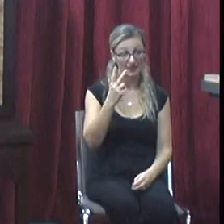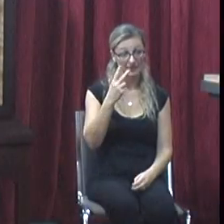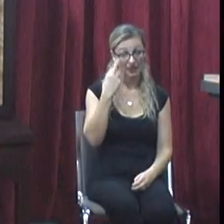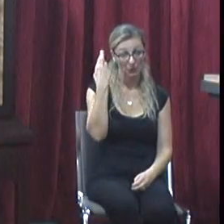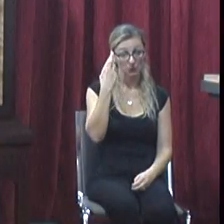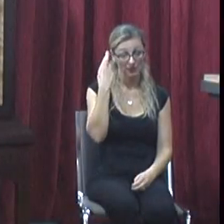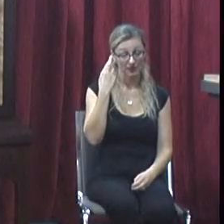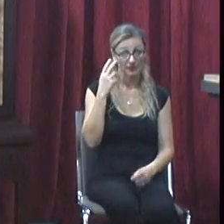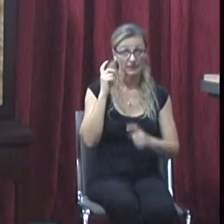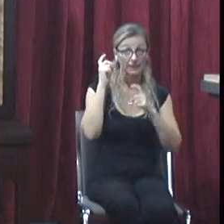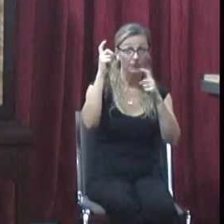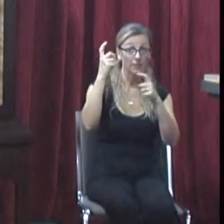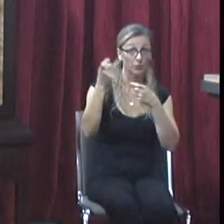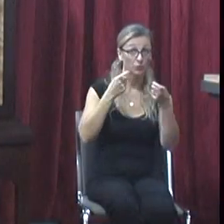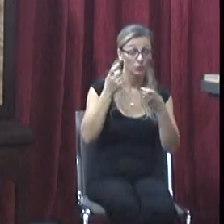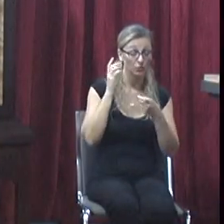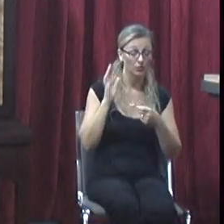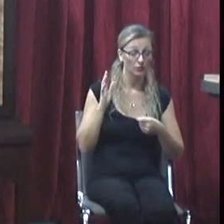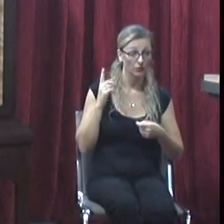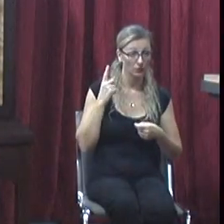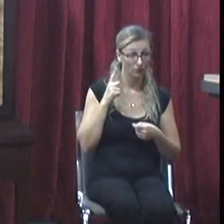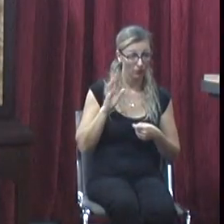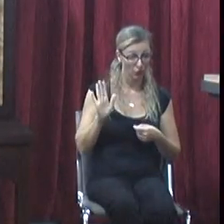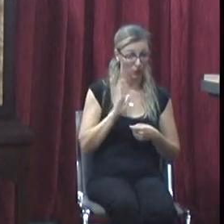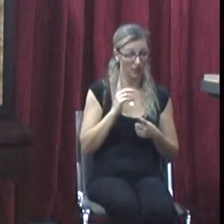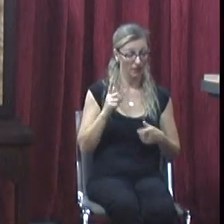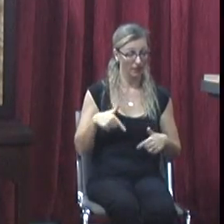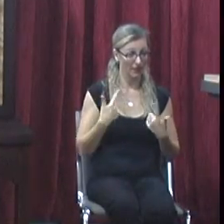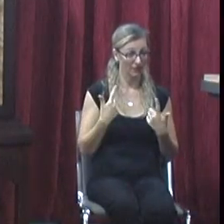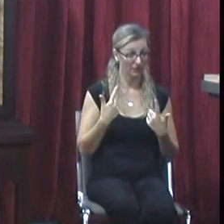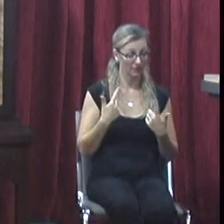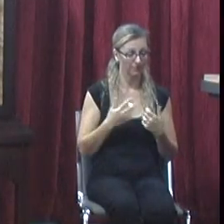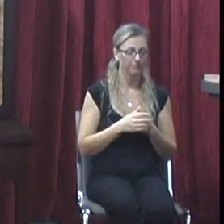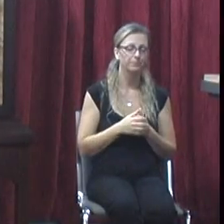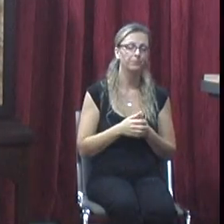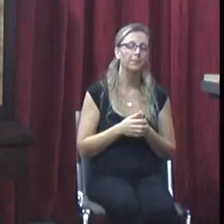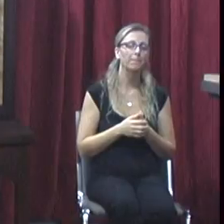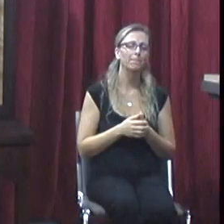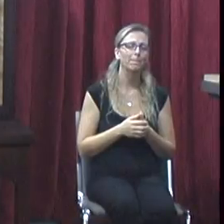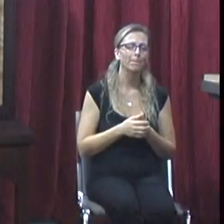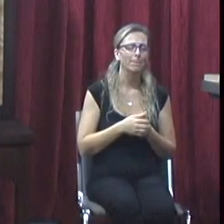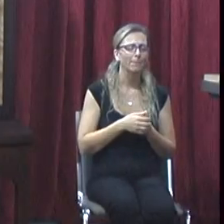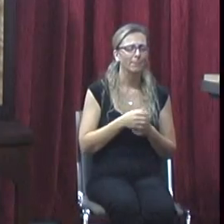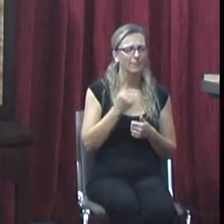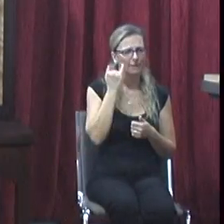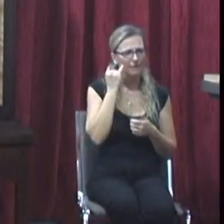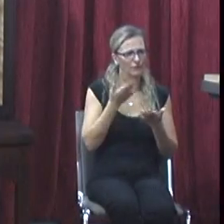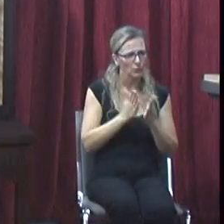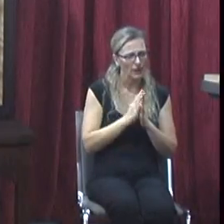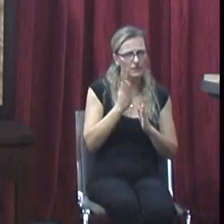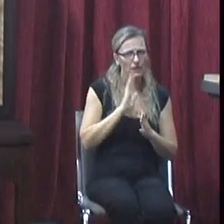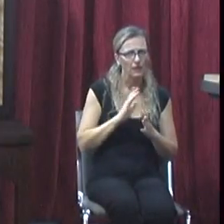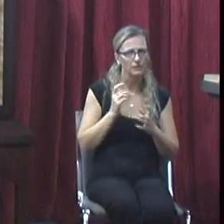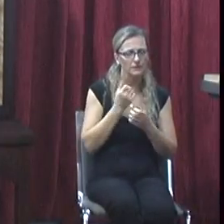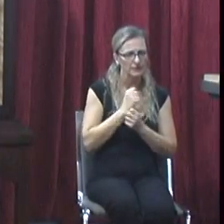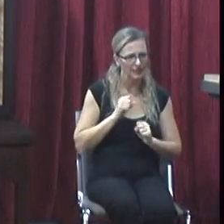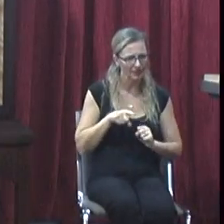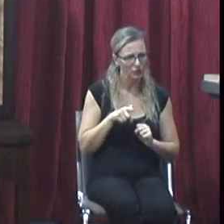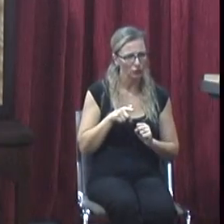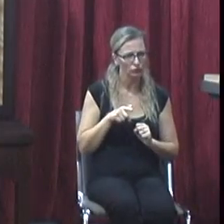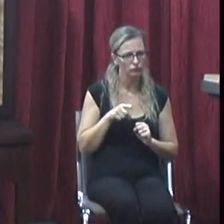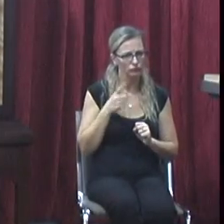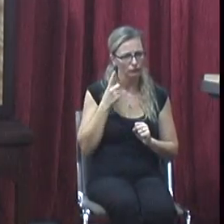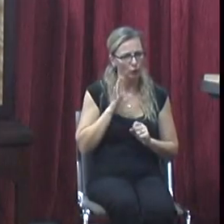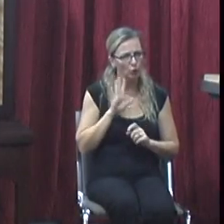of your life. If you were to ask God to save you, forgive your sins, make you his child,